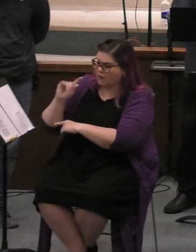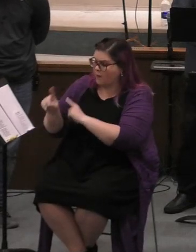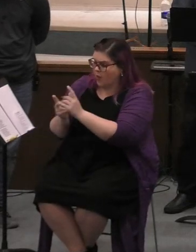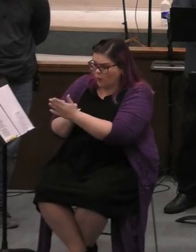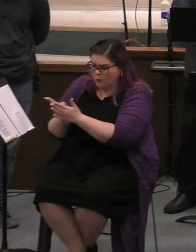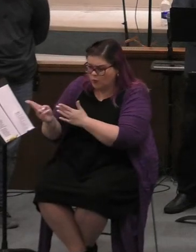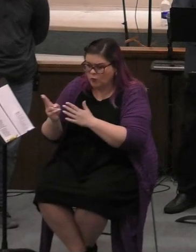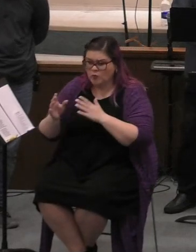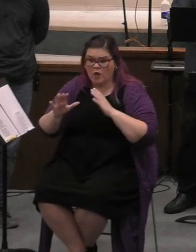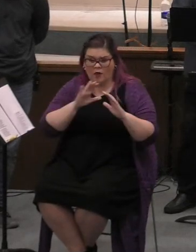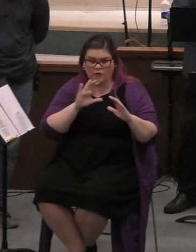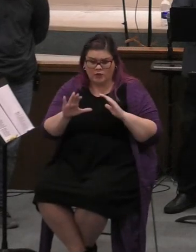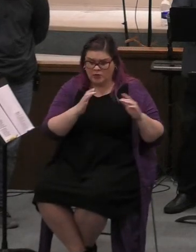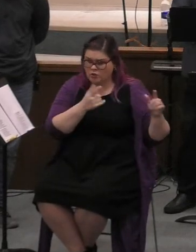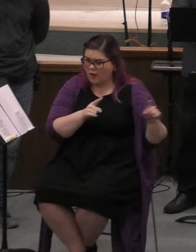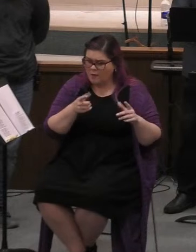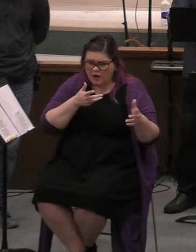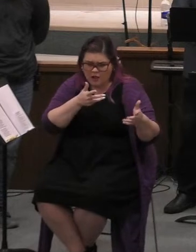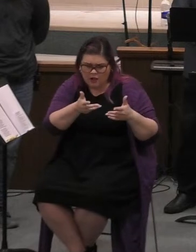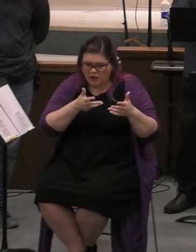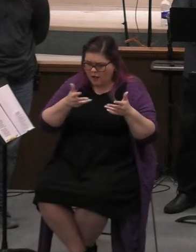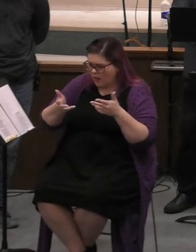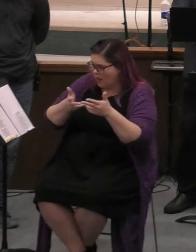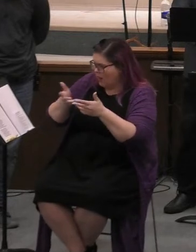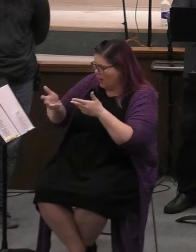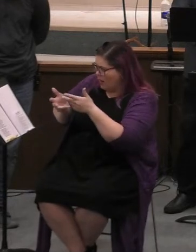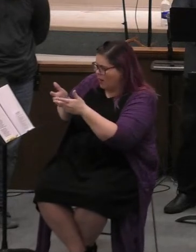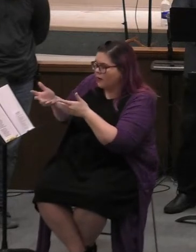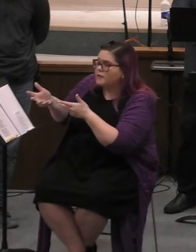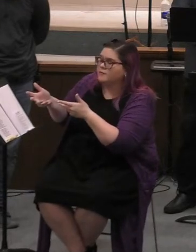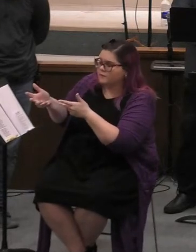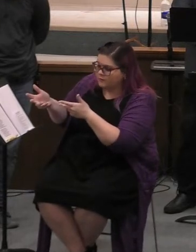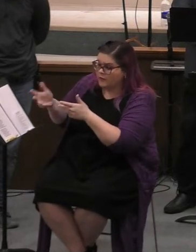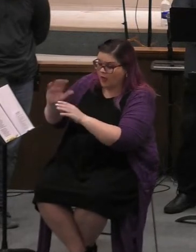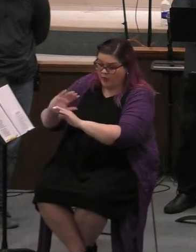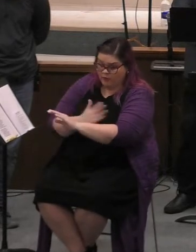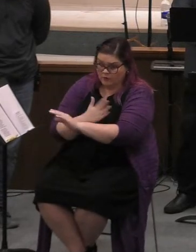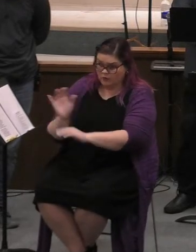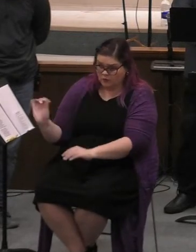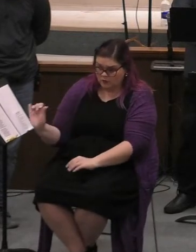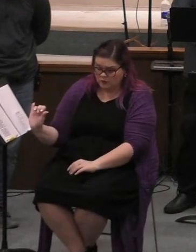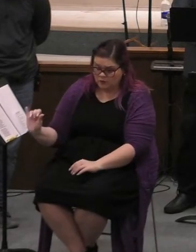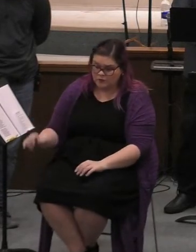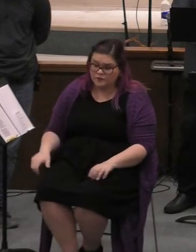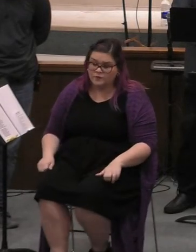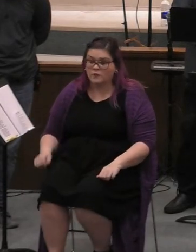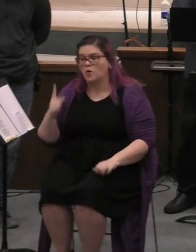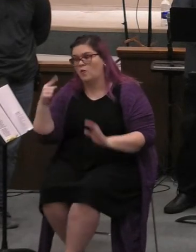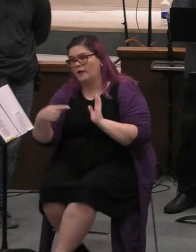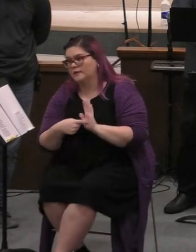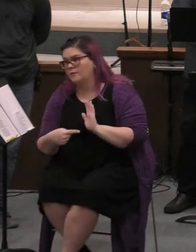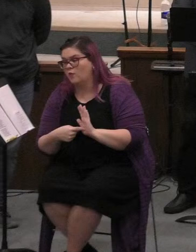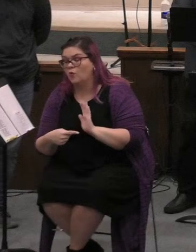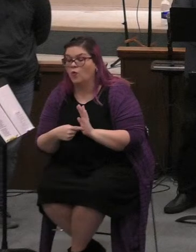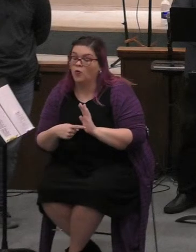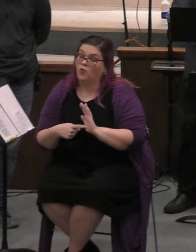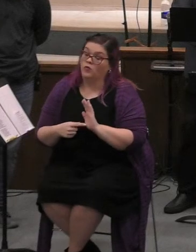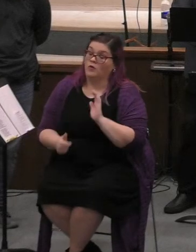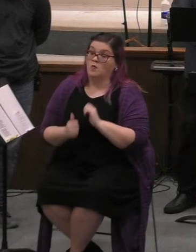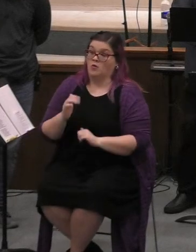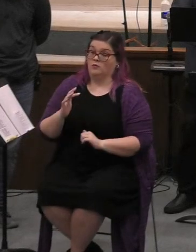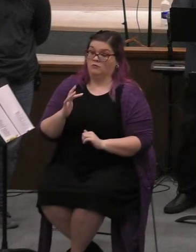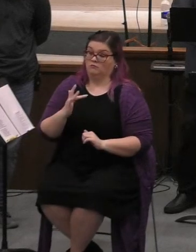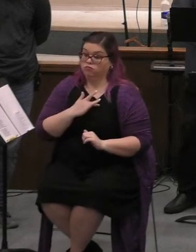but conversations that kind of flow out of that. And then, of course, the music. And I'll give you one example that was probably the most powerful for me,